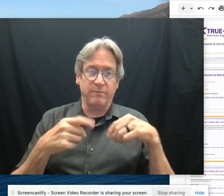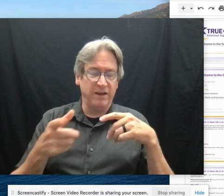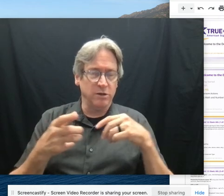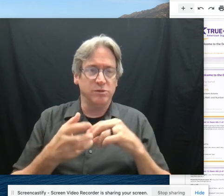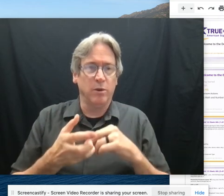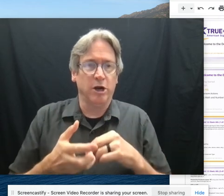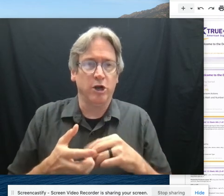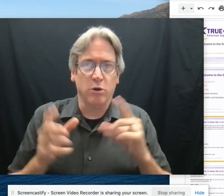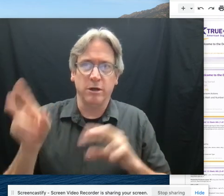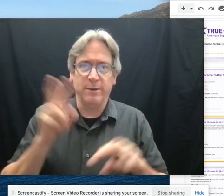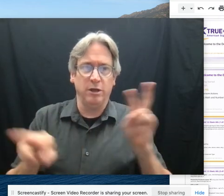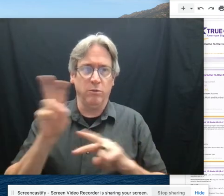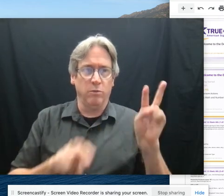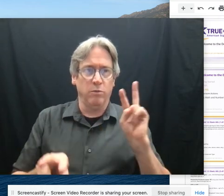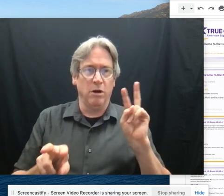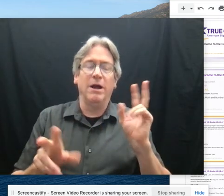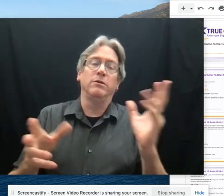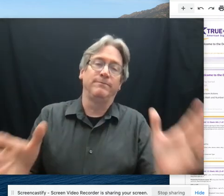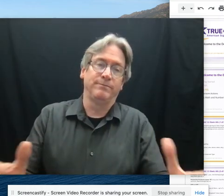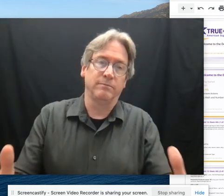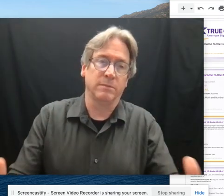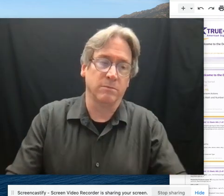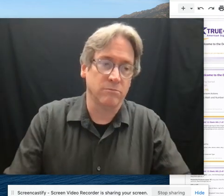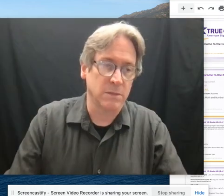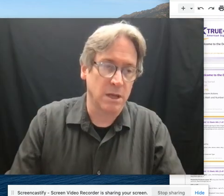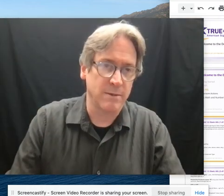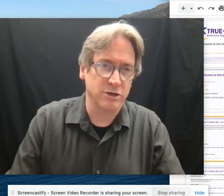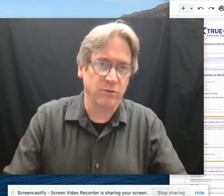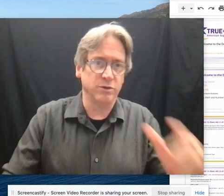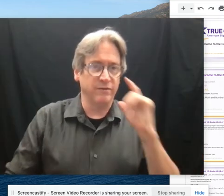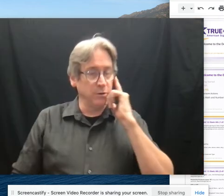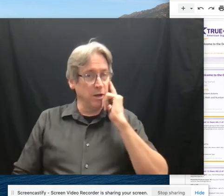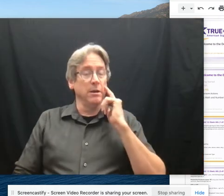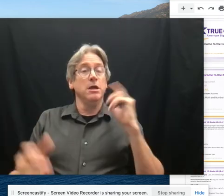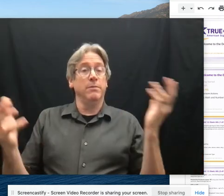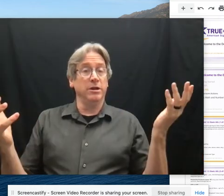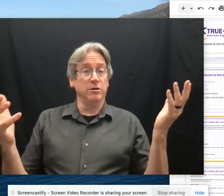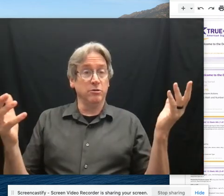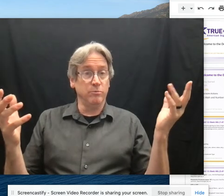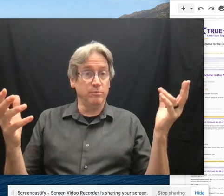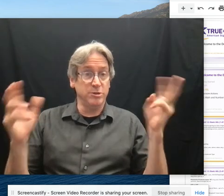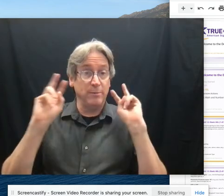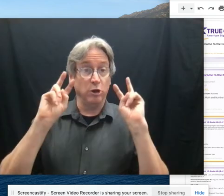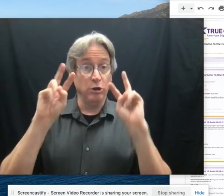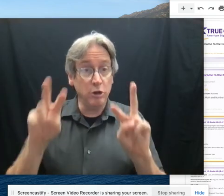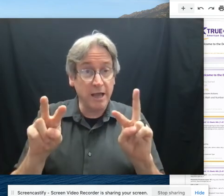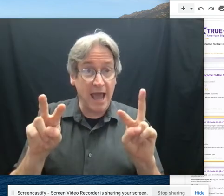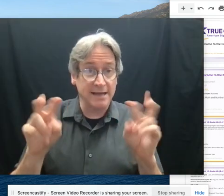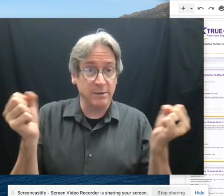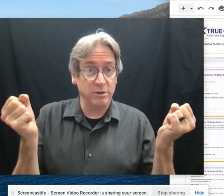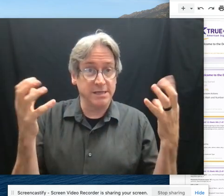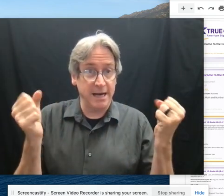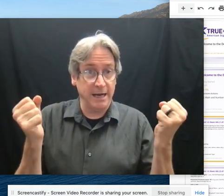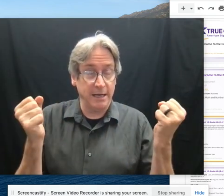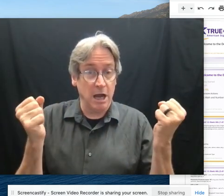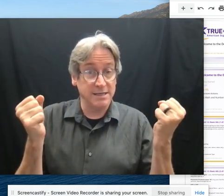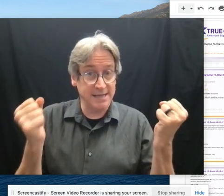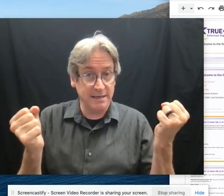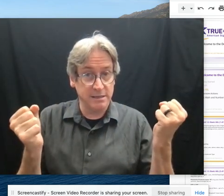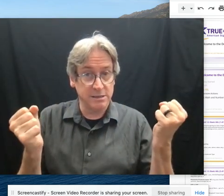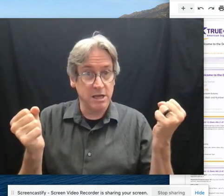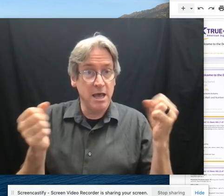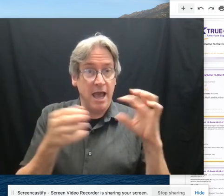of the videos, where you're going to be, well, I'm not sure if we'll do the video or not, but to be able to look at someone signing